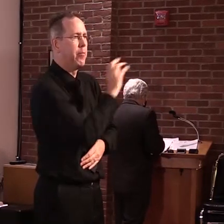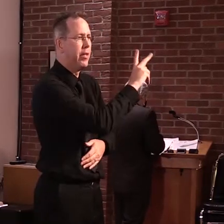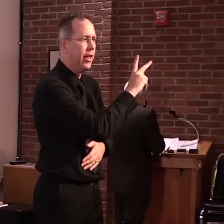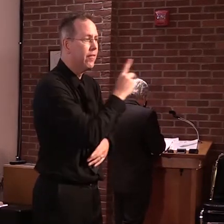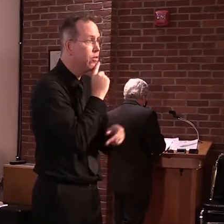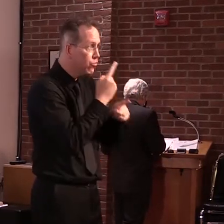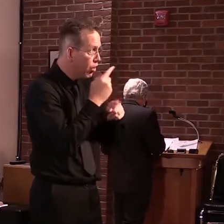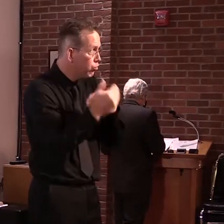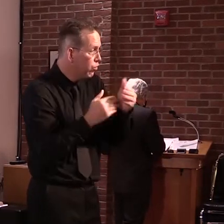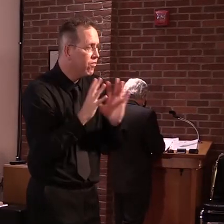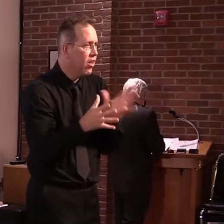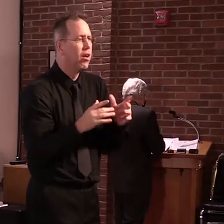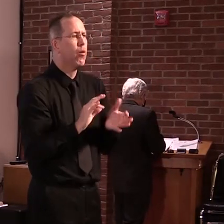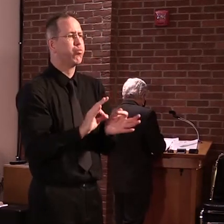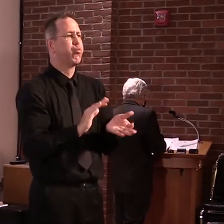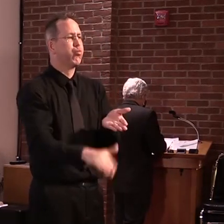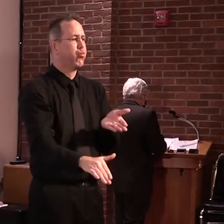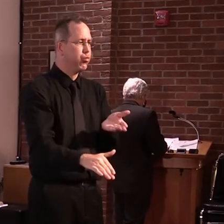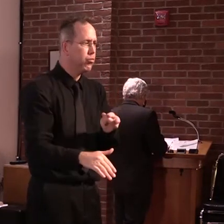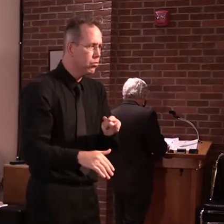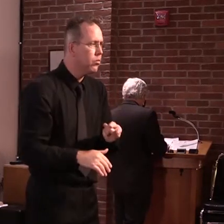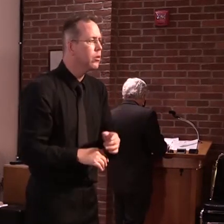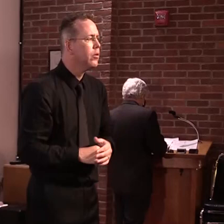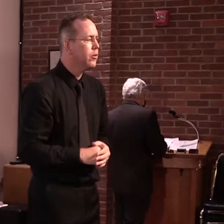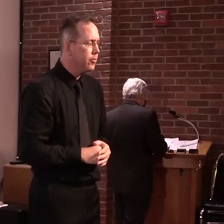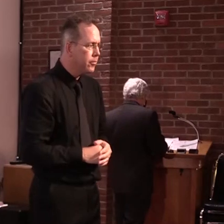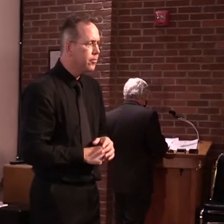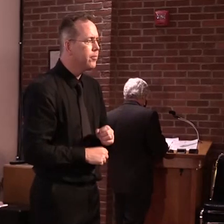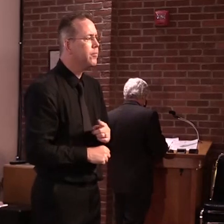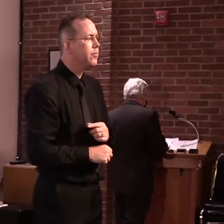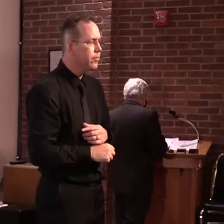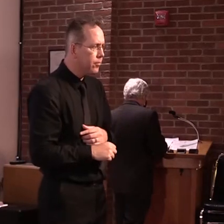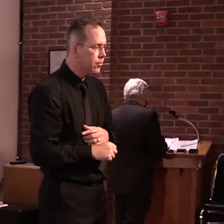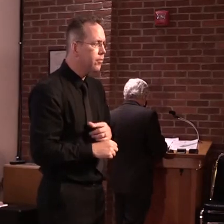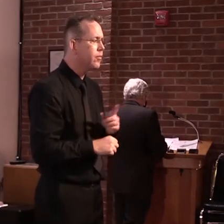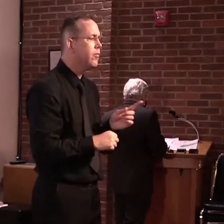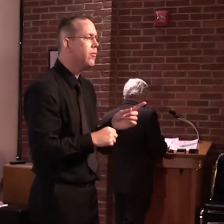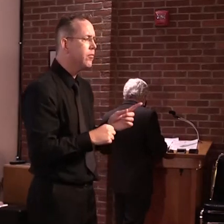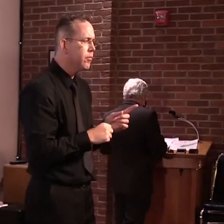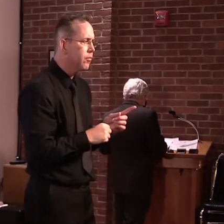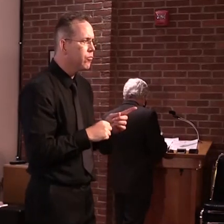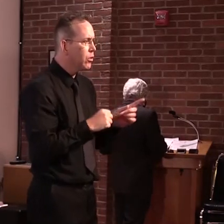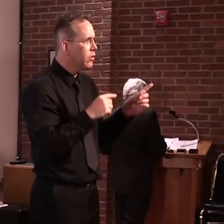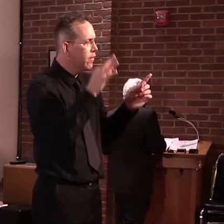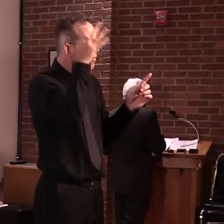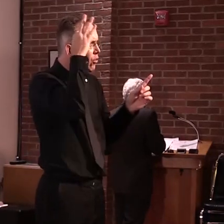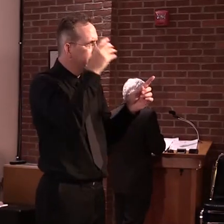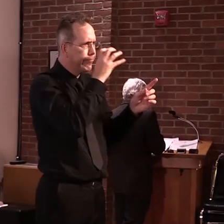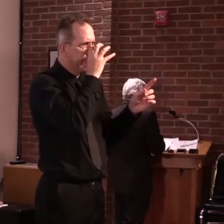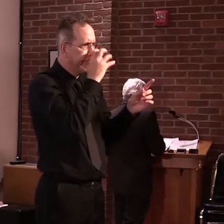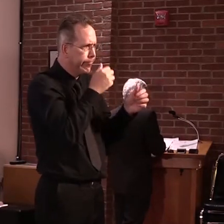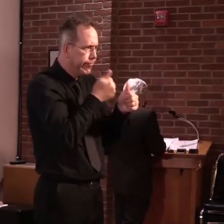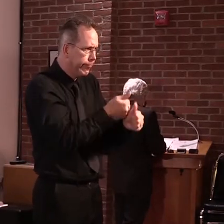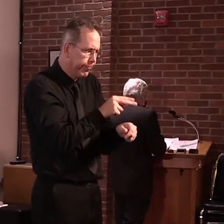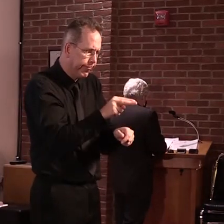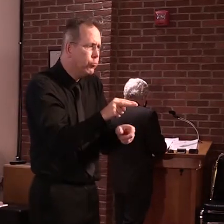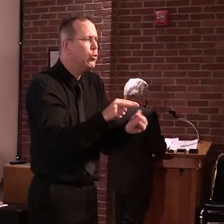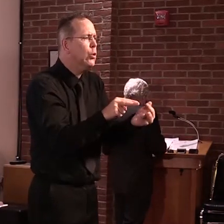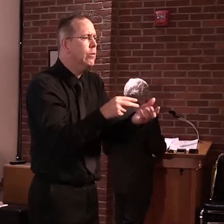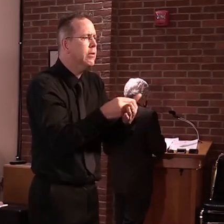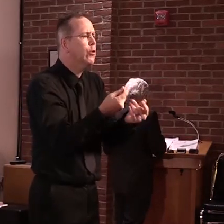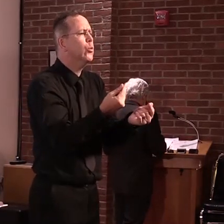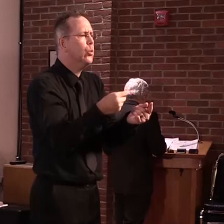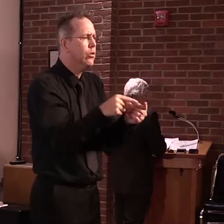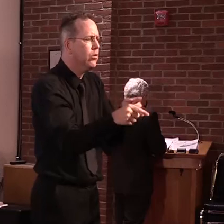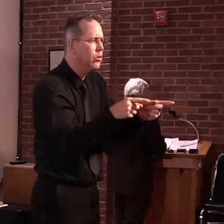for our budgetary concerns, because they're quite clear in the guidance that it cannot be used